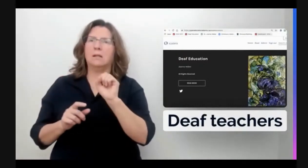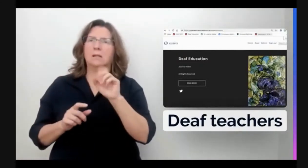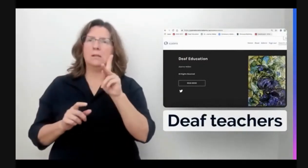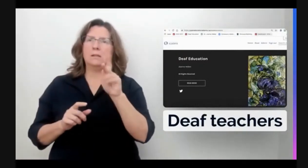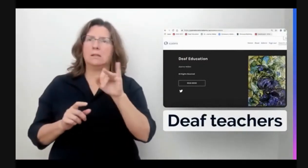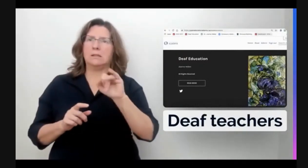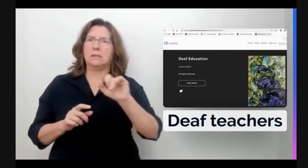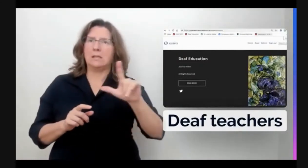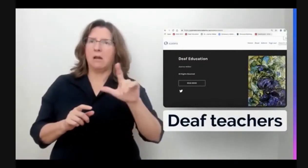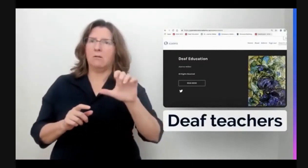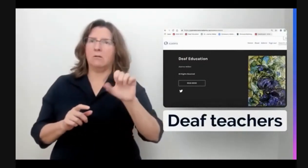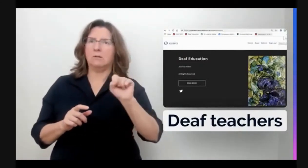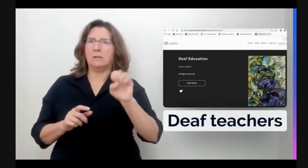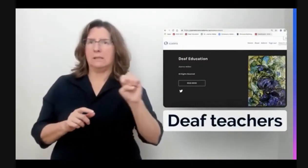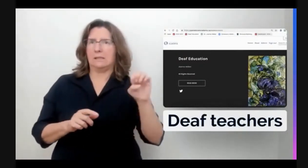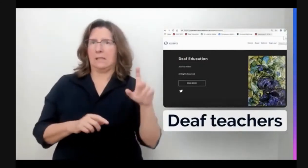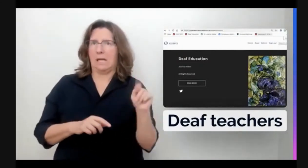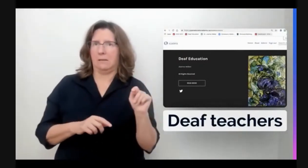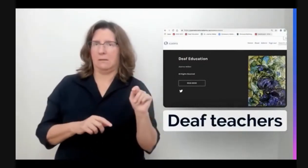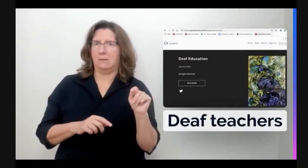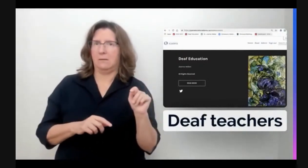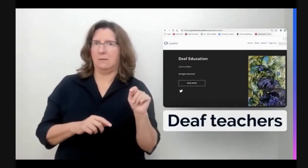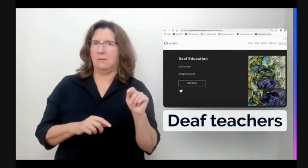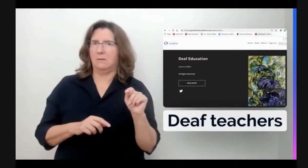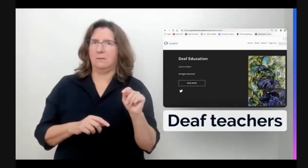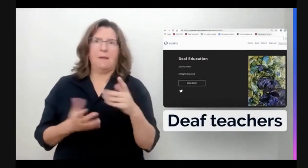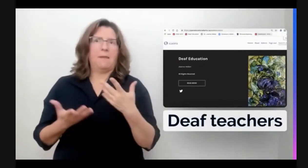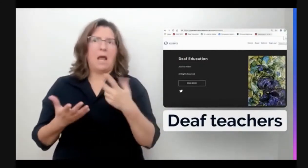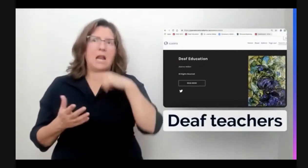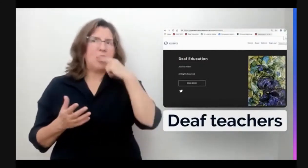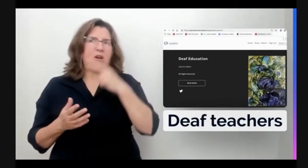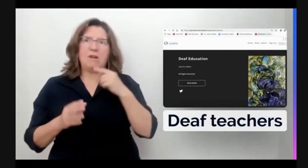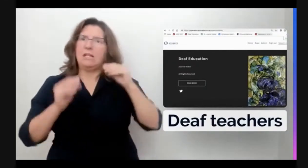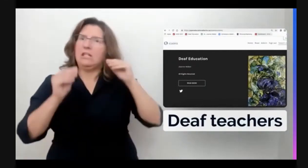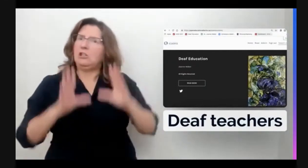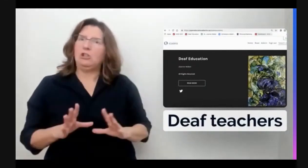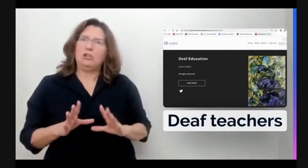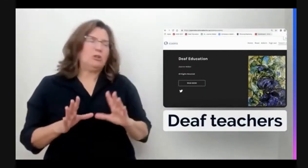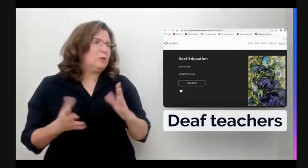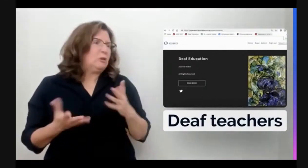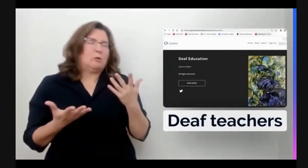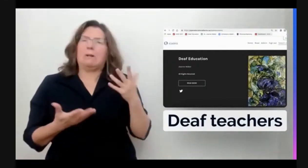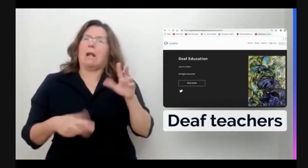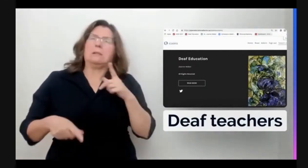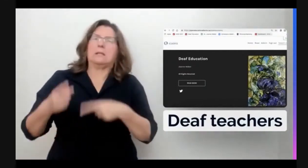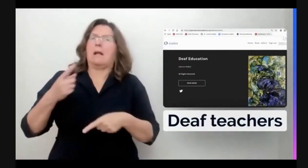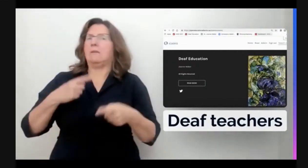Their skills are unique because they share the deaf students' world experience.